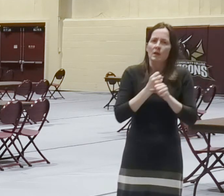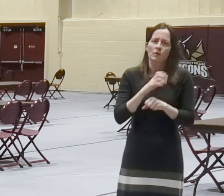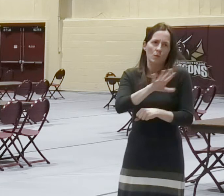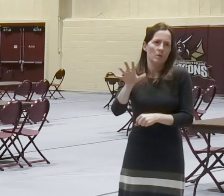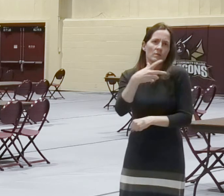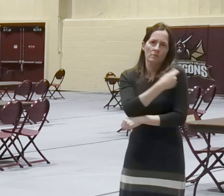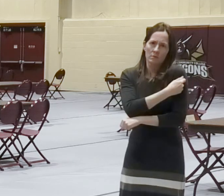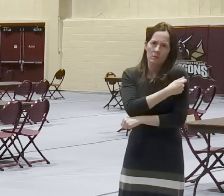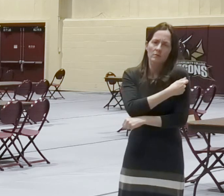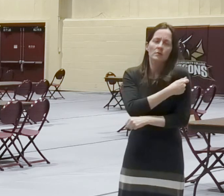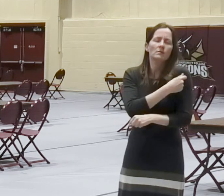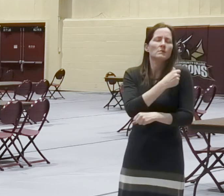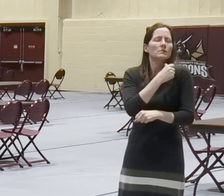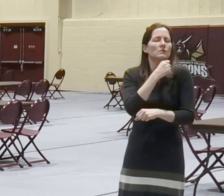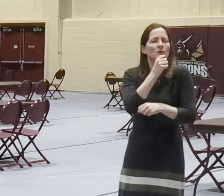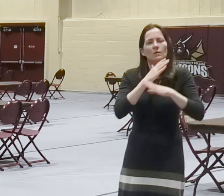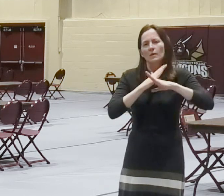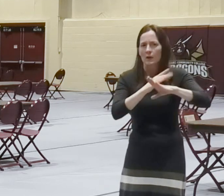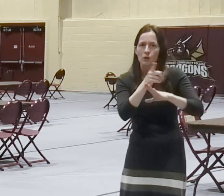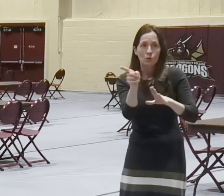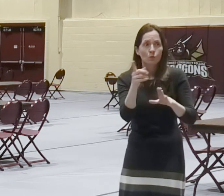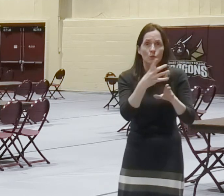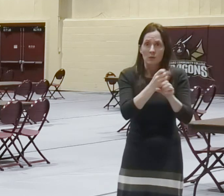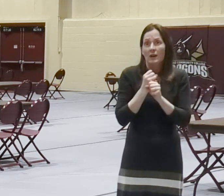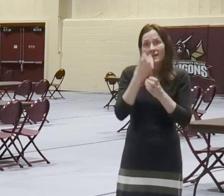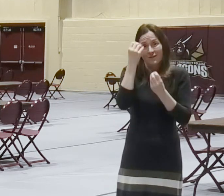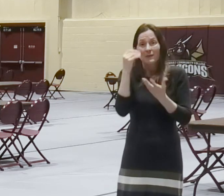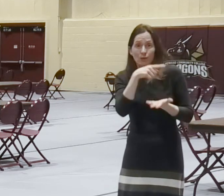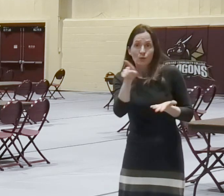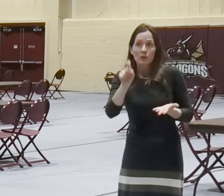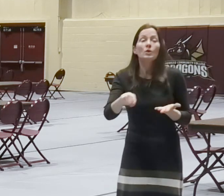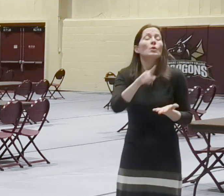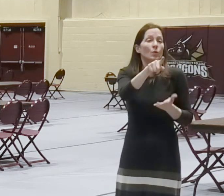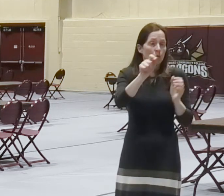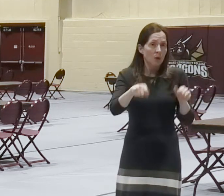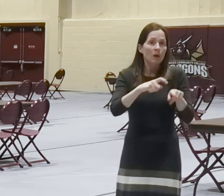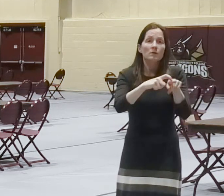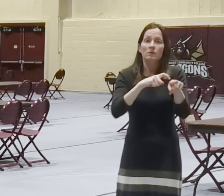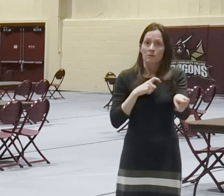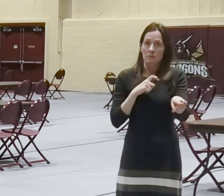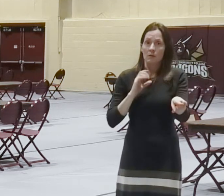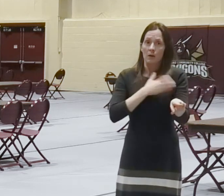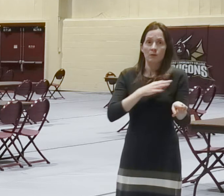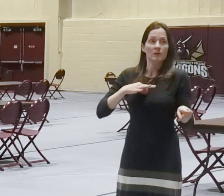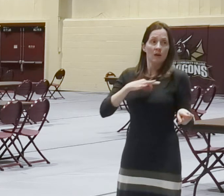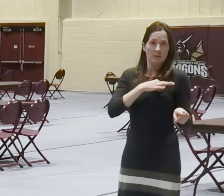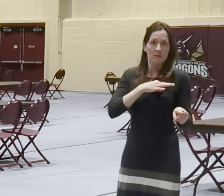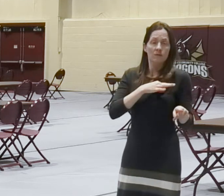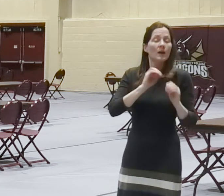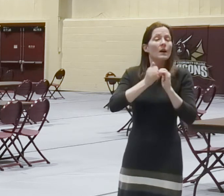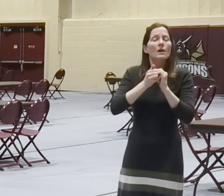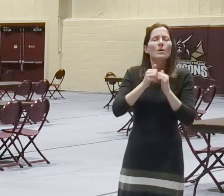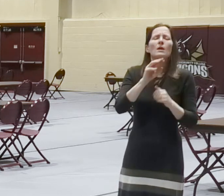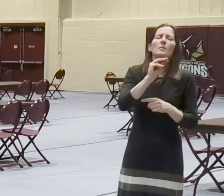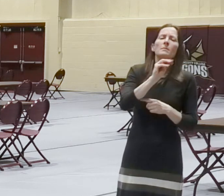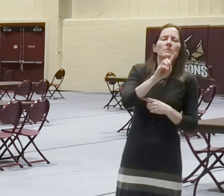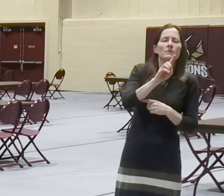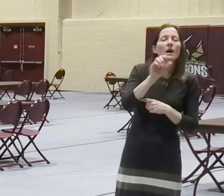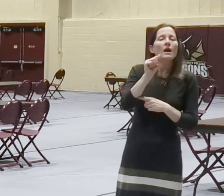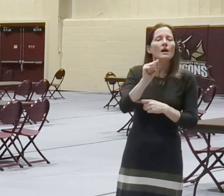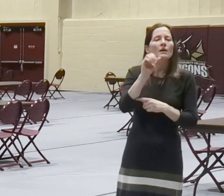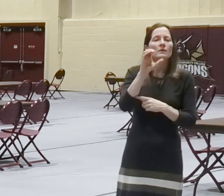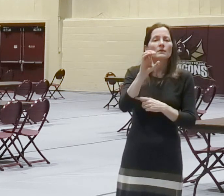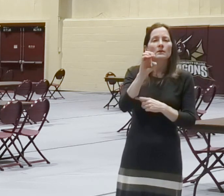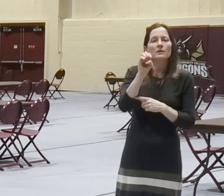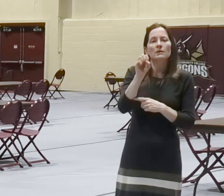that you need. You may reach out to our staff on the Maryland Access Point phone